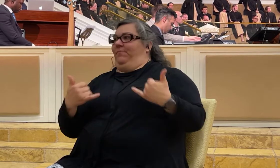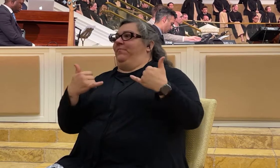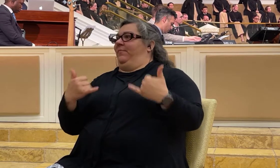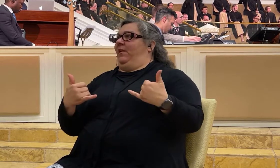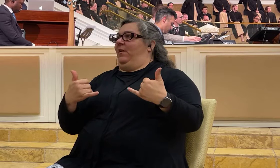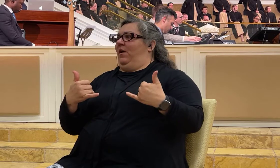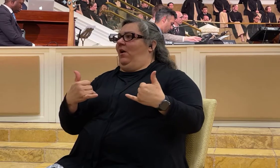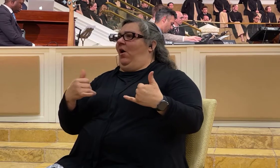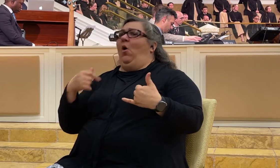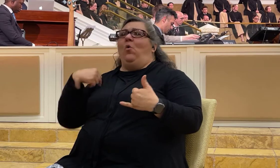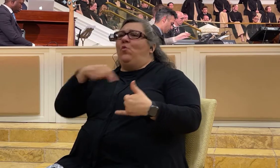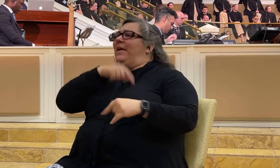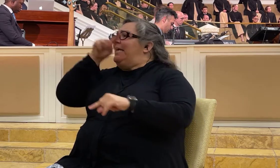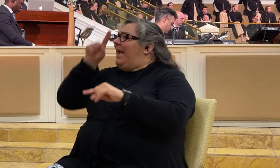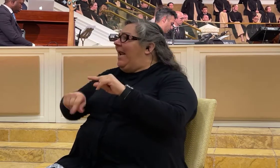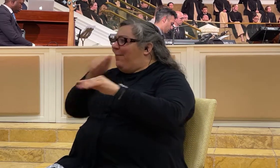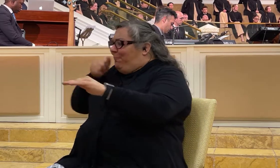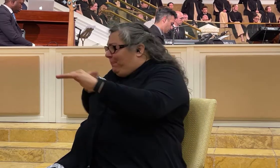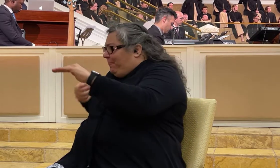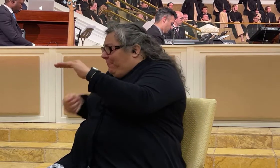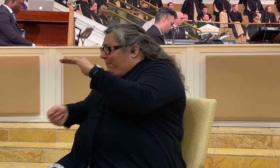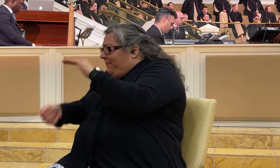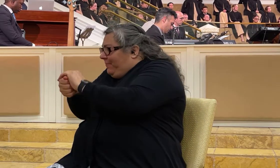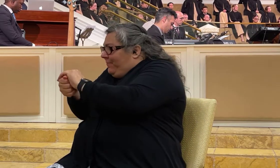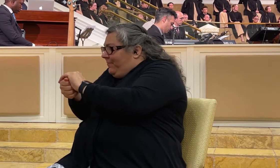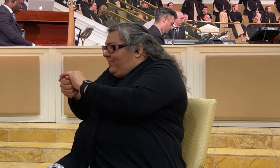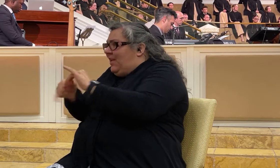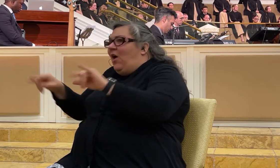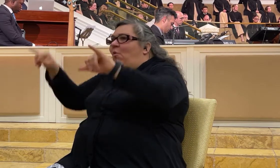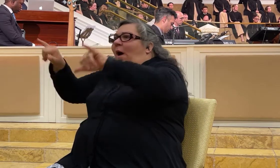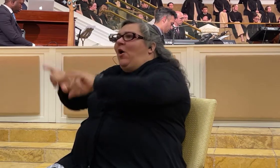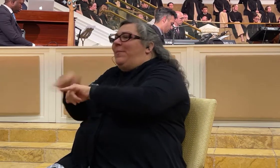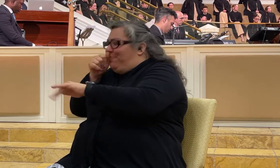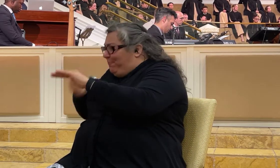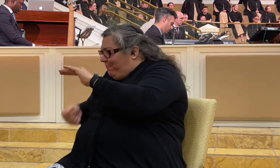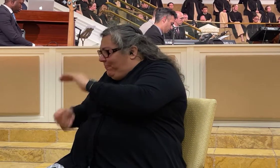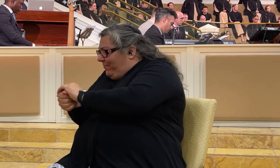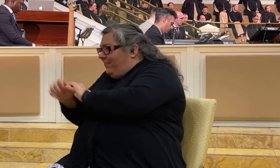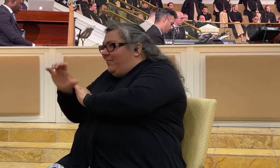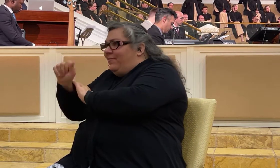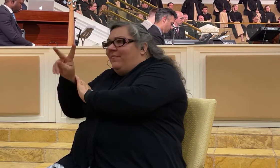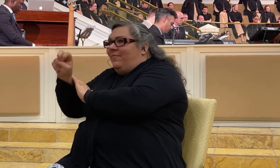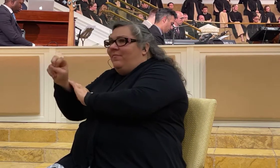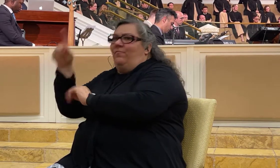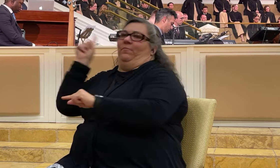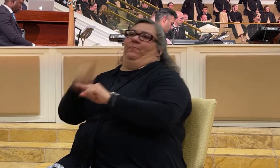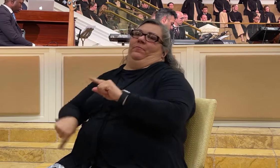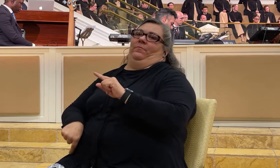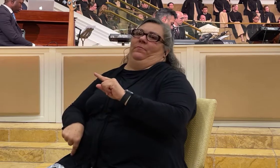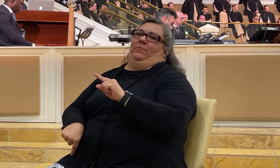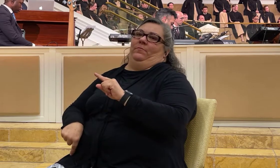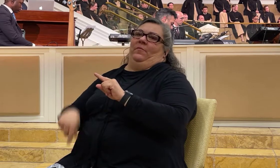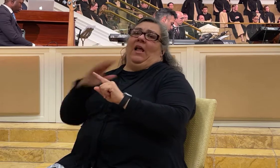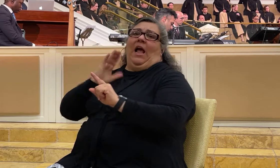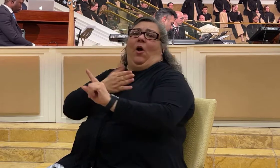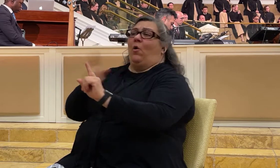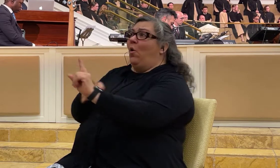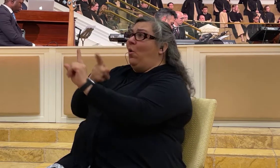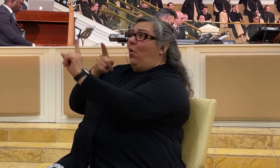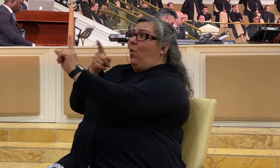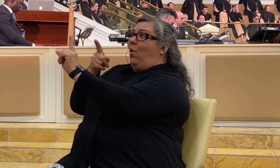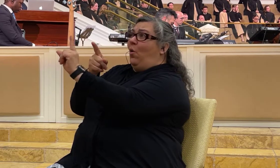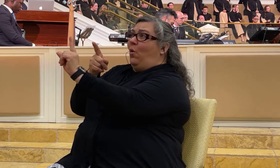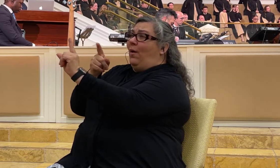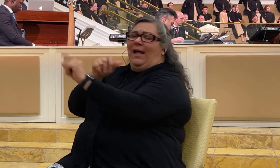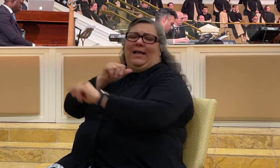go hide in a cave in Wyoming. And our primary goal is not just